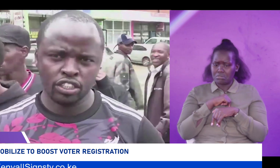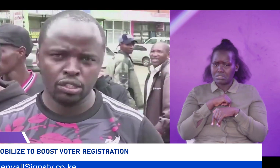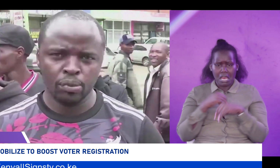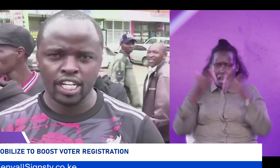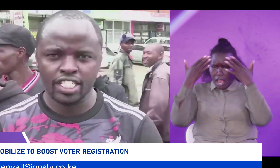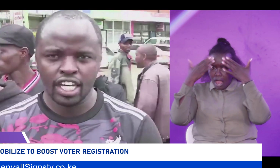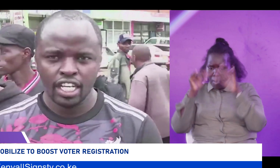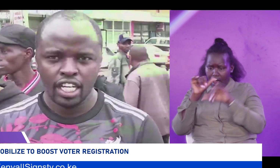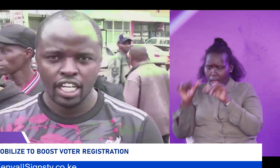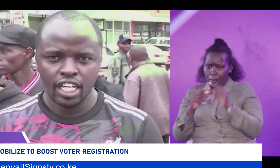registration imeanza.